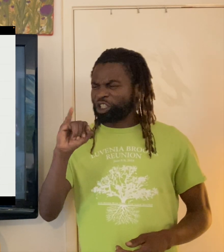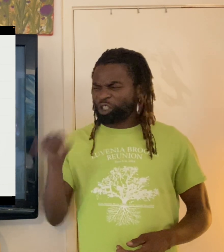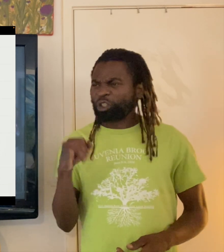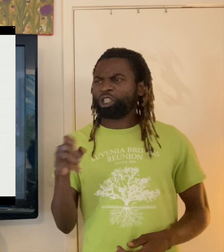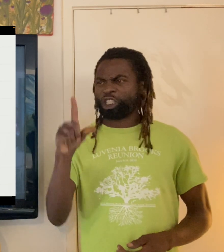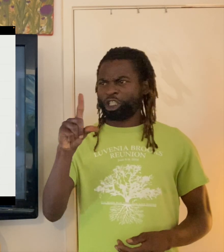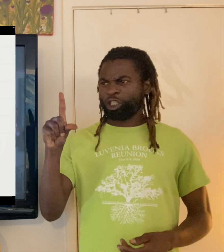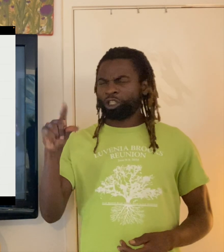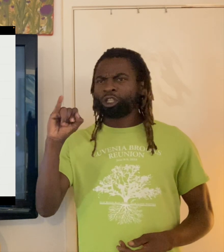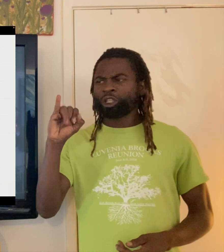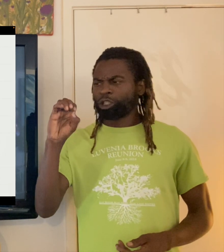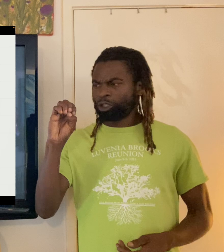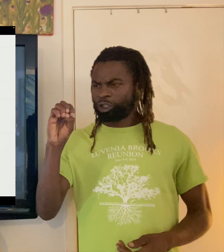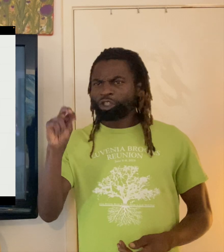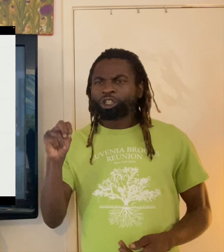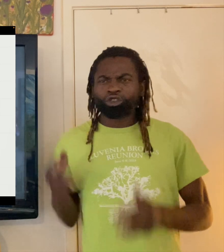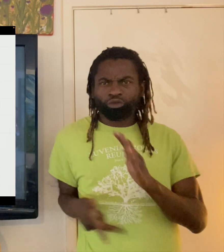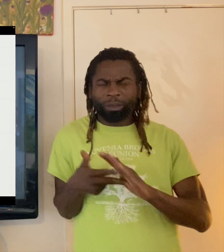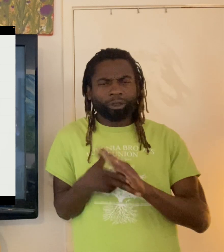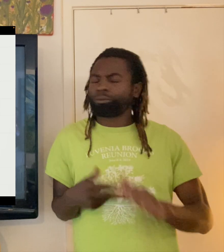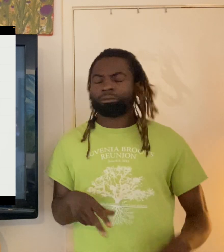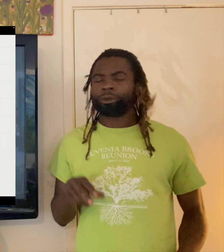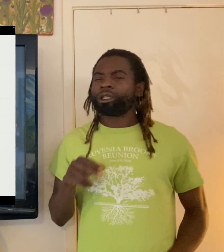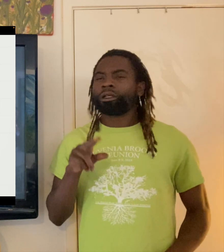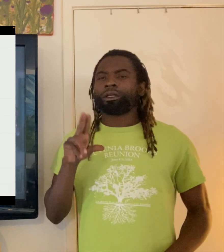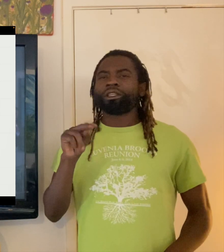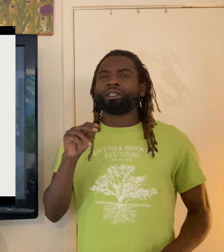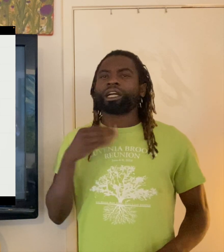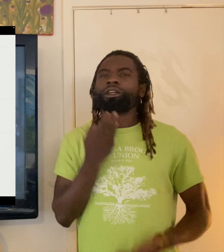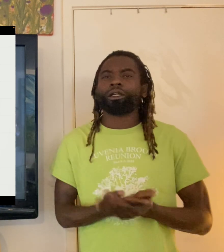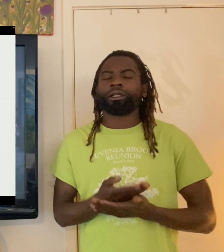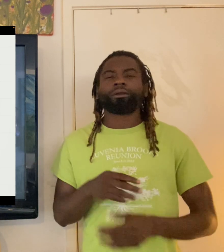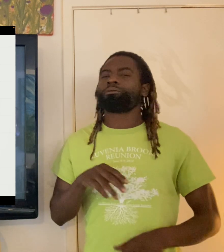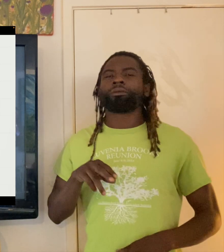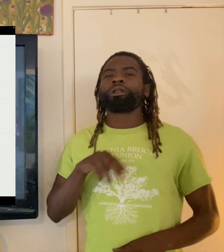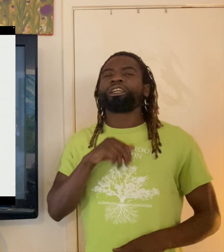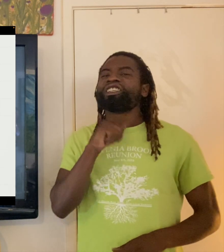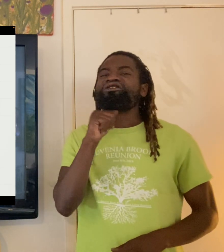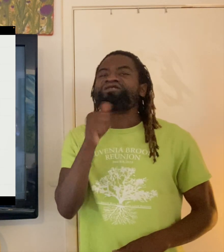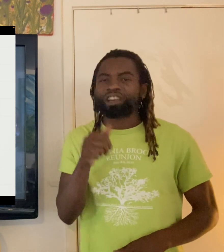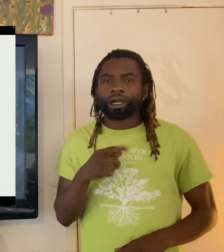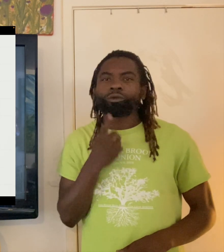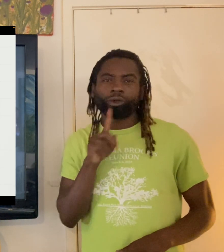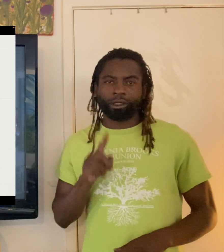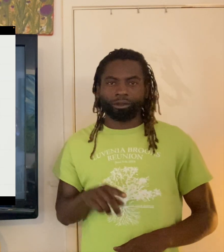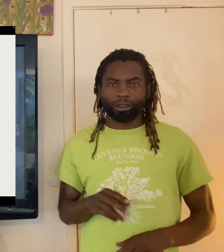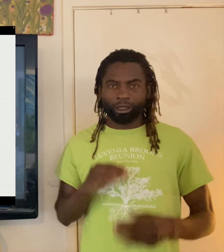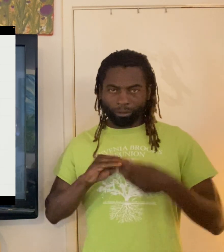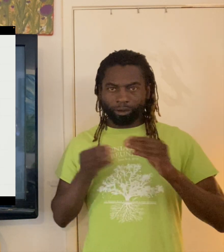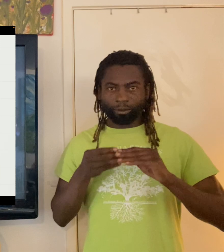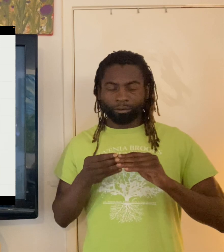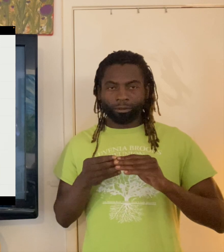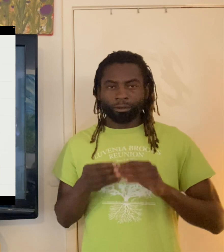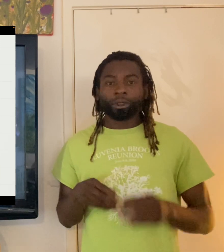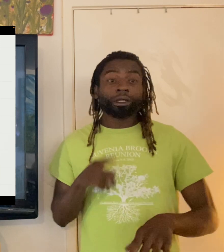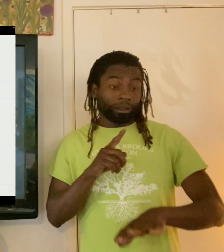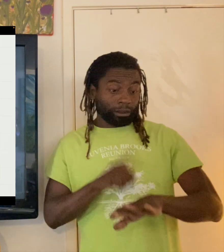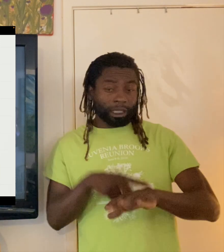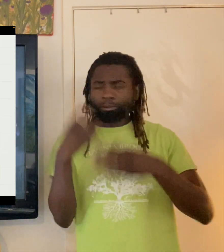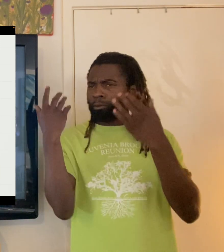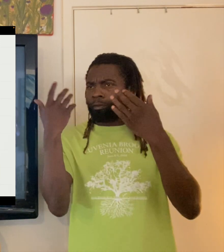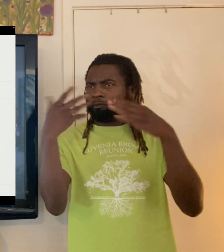bajillion triple bananas, that is not so good, because that is not even a real number. Okay, that is all the time we have today